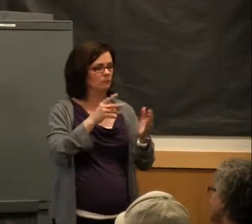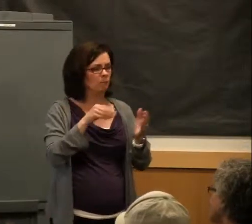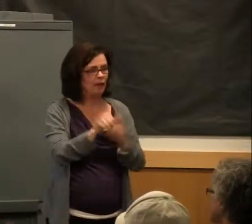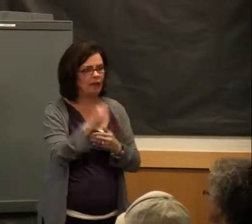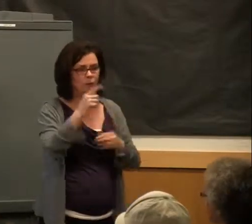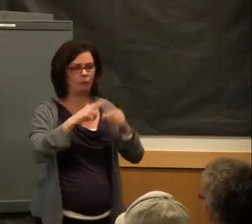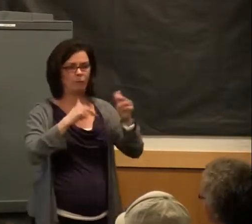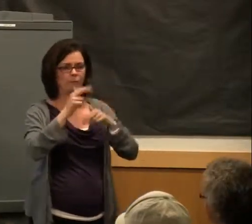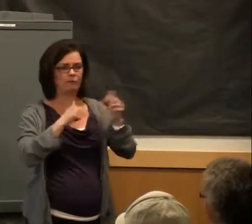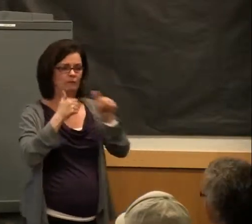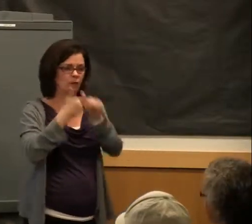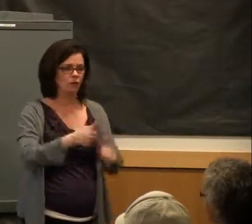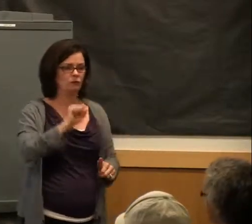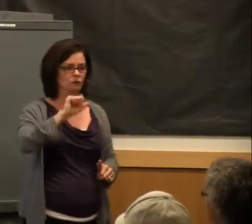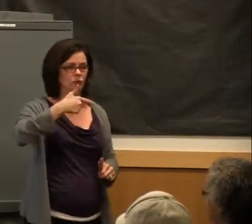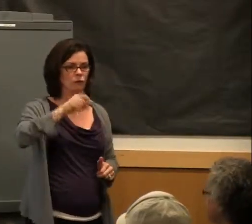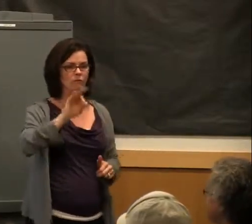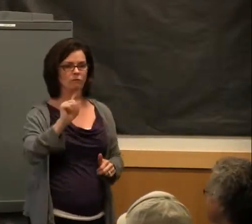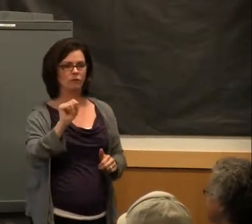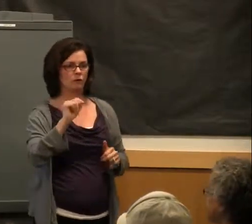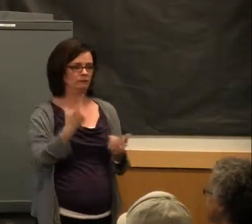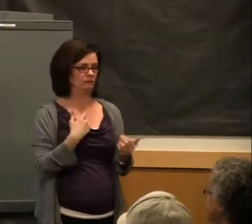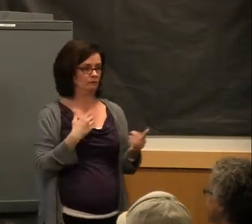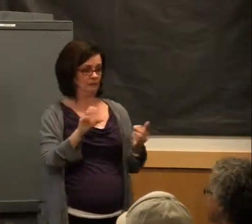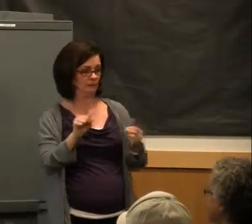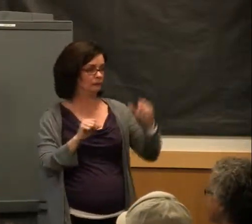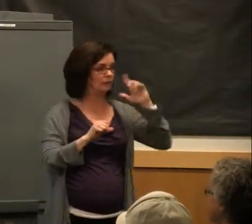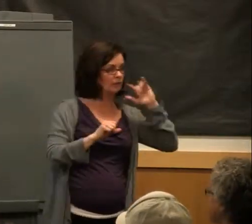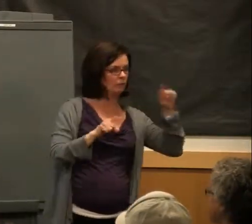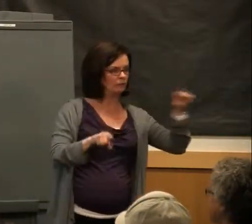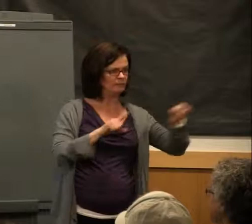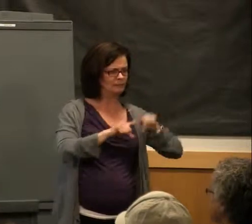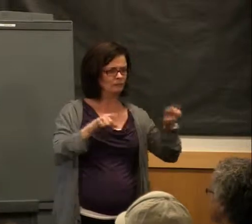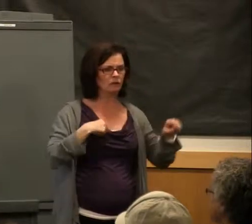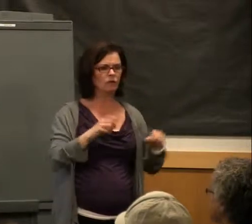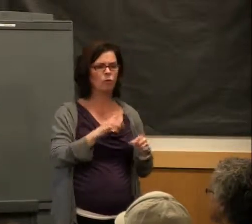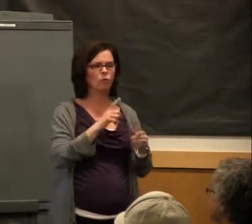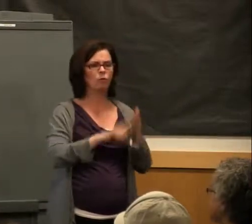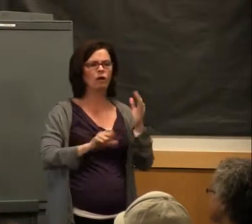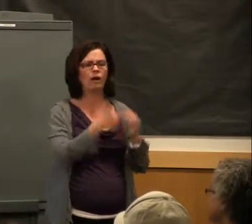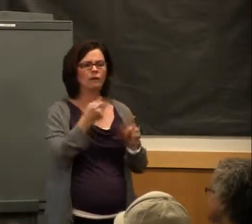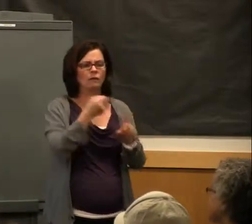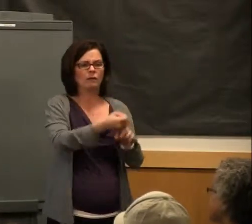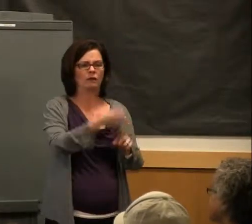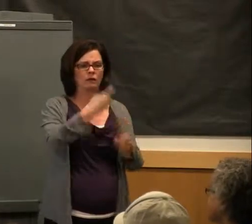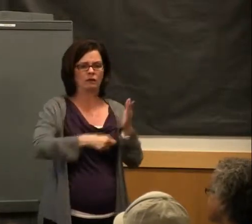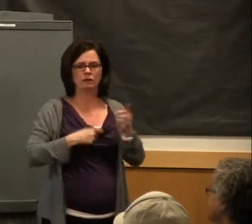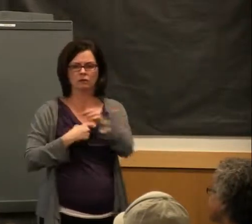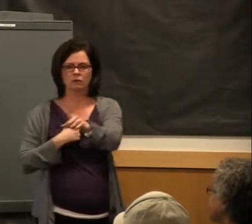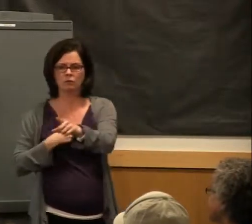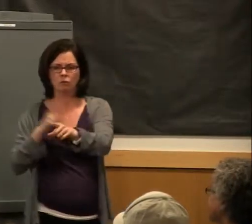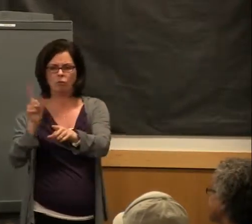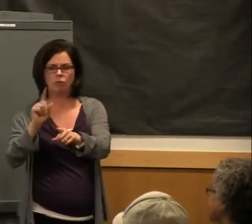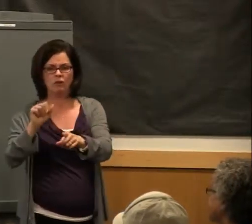Colorado Springs versus LA? What other kinds of things would come into play? Where you are,